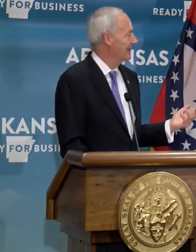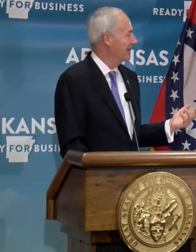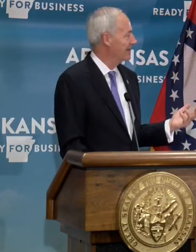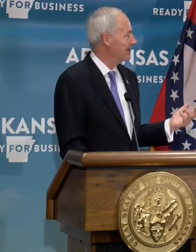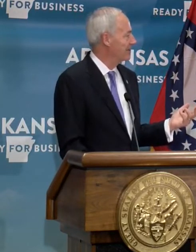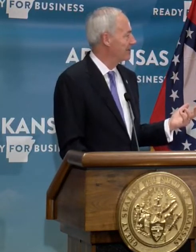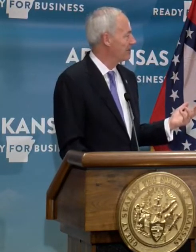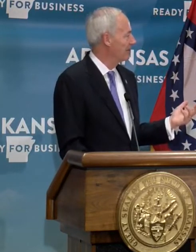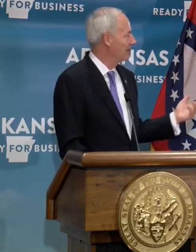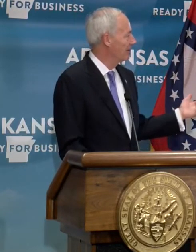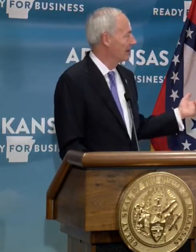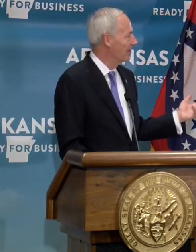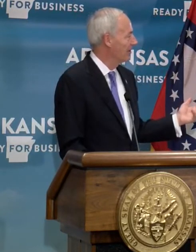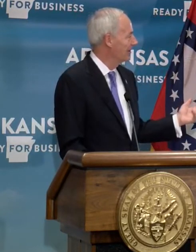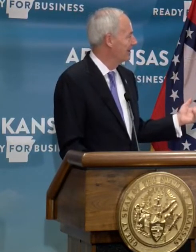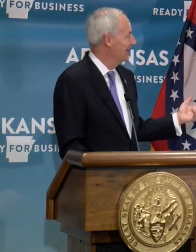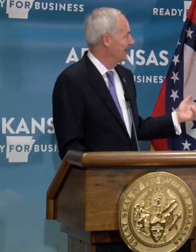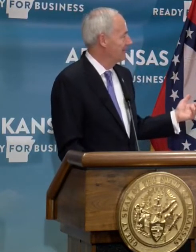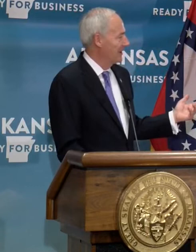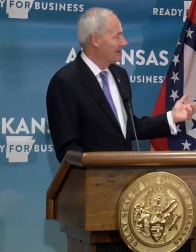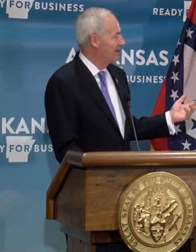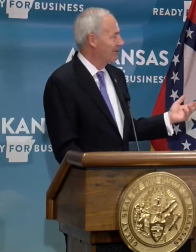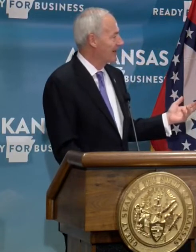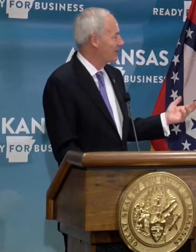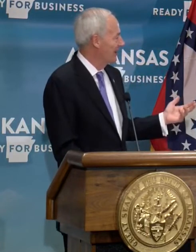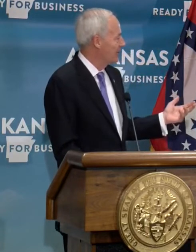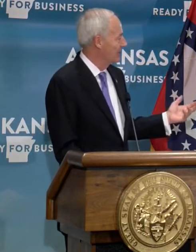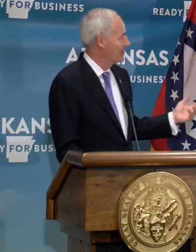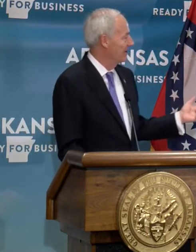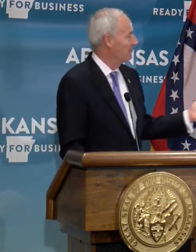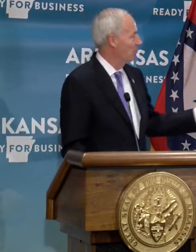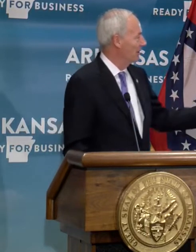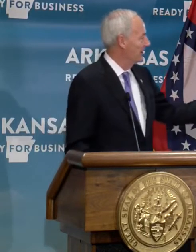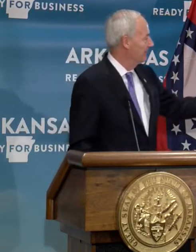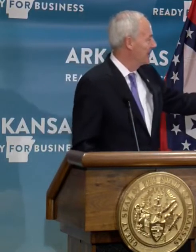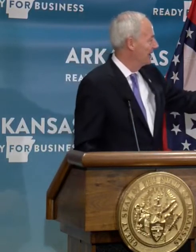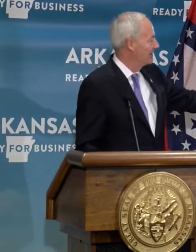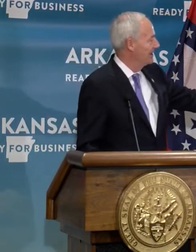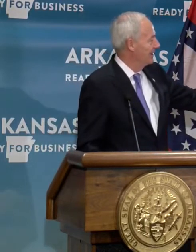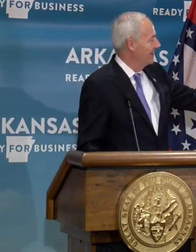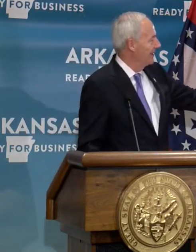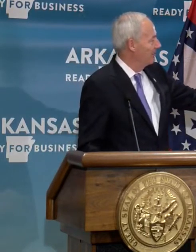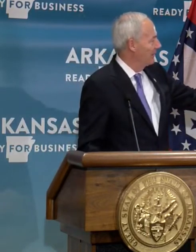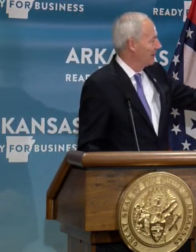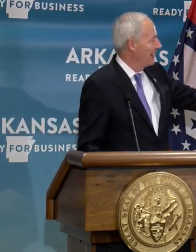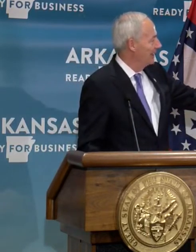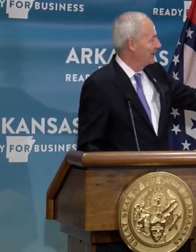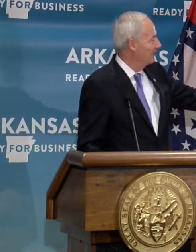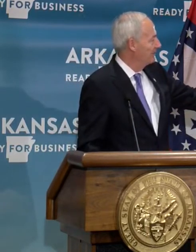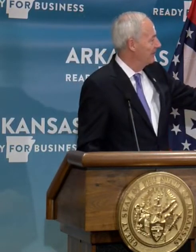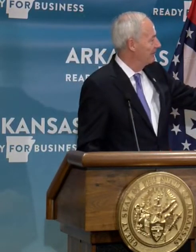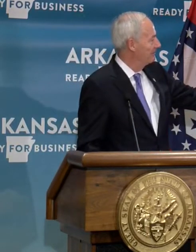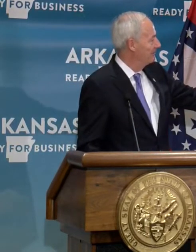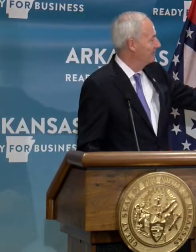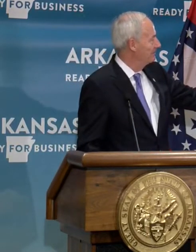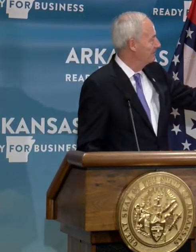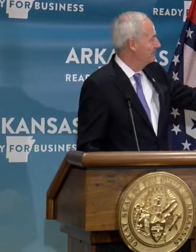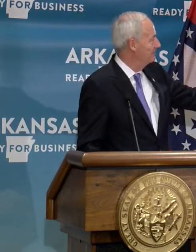started, and they've had such a struggle early on, but congratulations to them on what they've done with their height of,